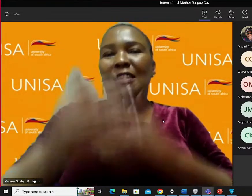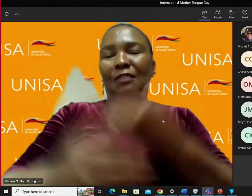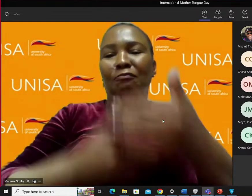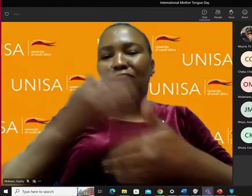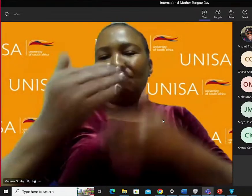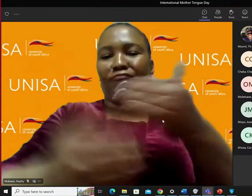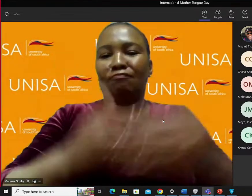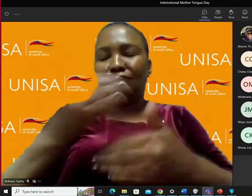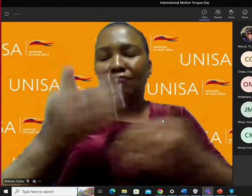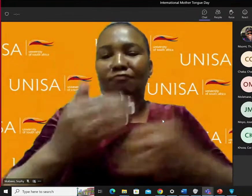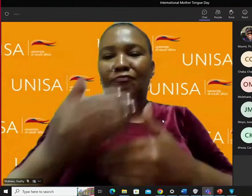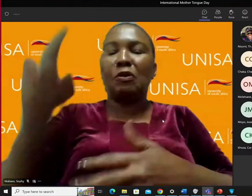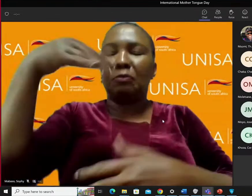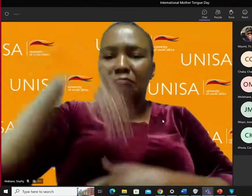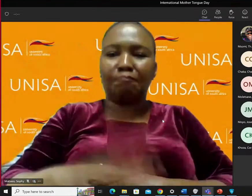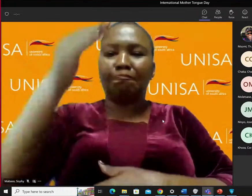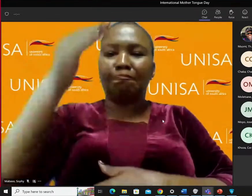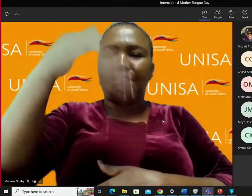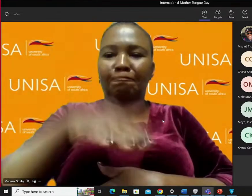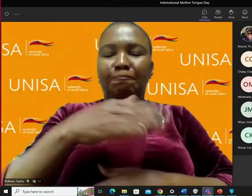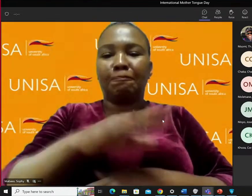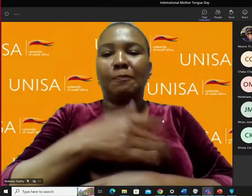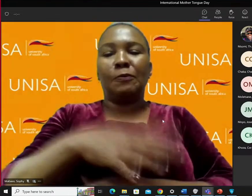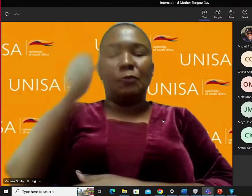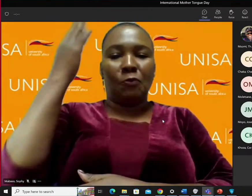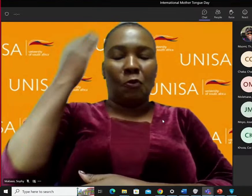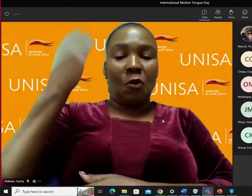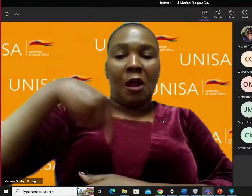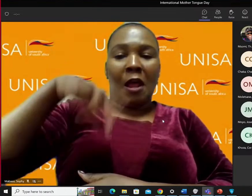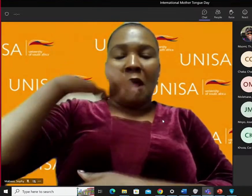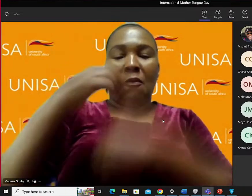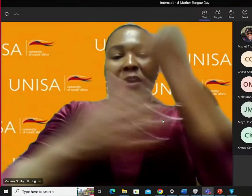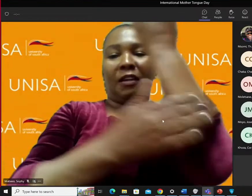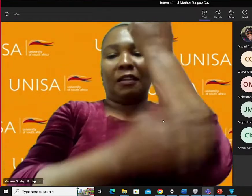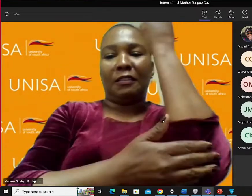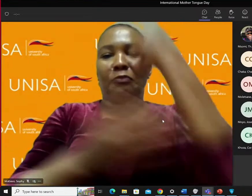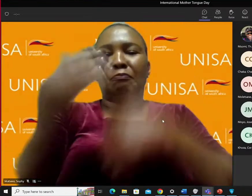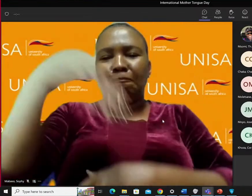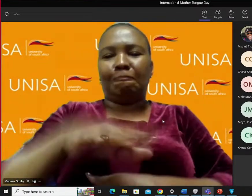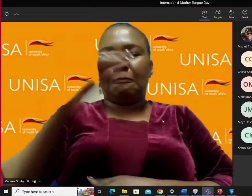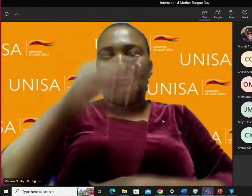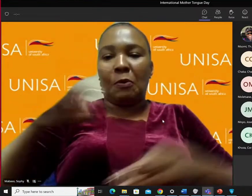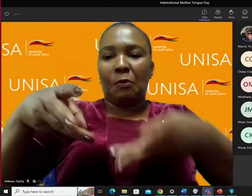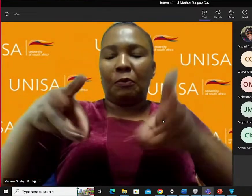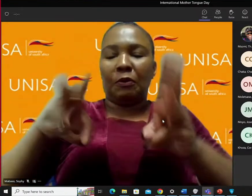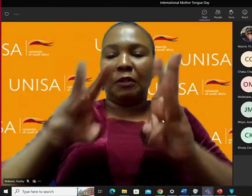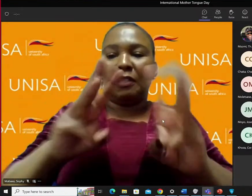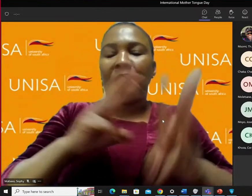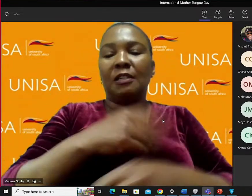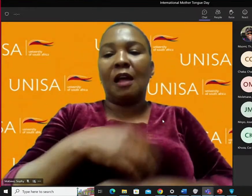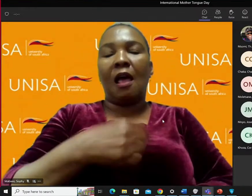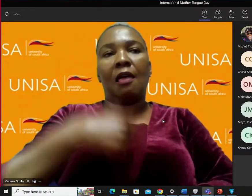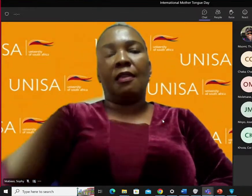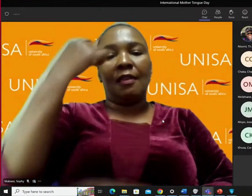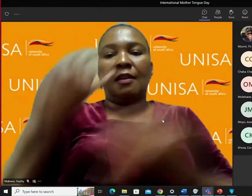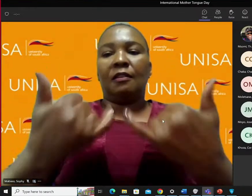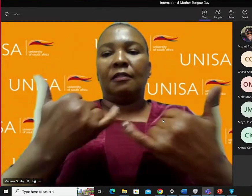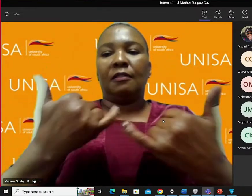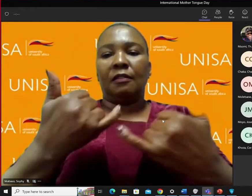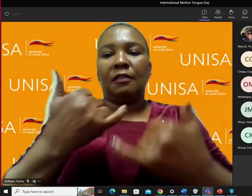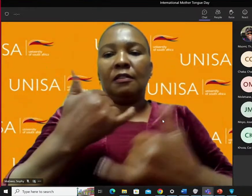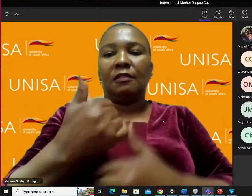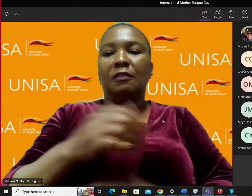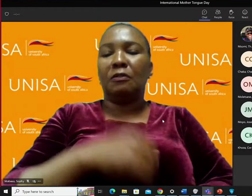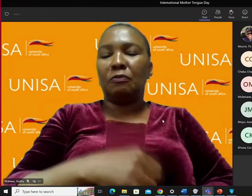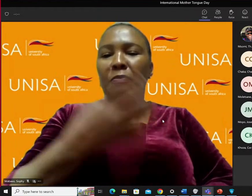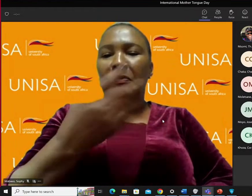Potholes. We know our country and potholes, so we are still driving. I think now we have hit a huge pothole